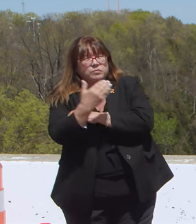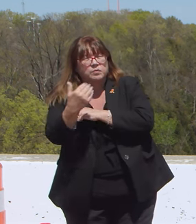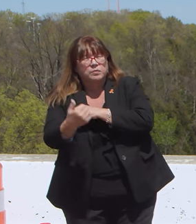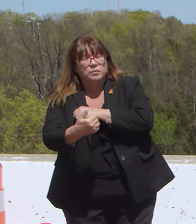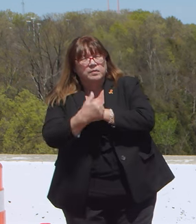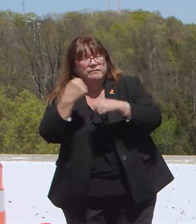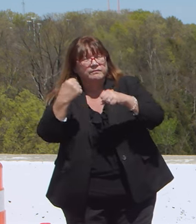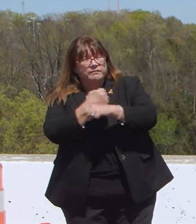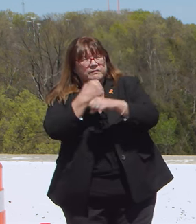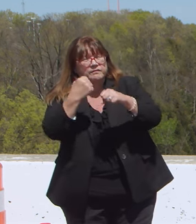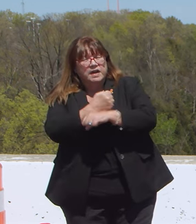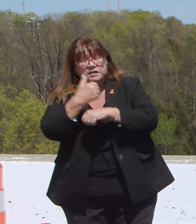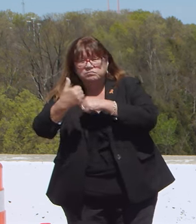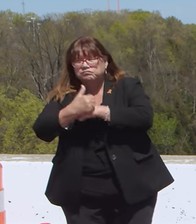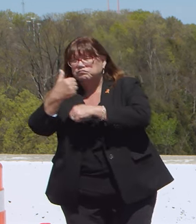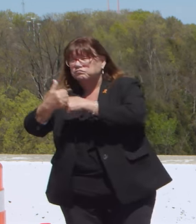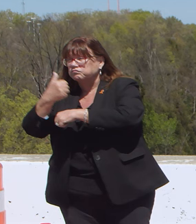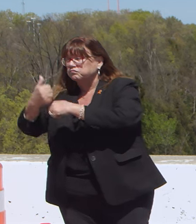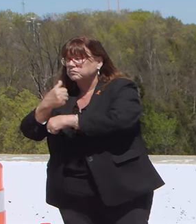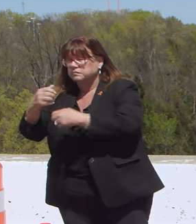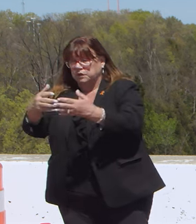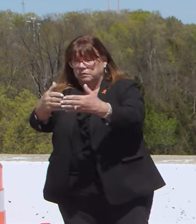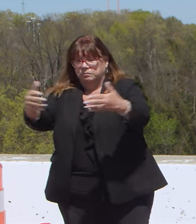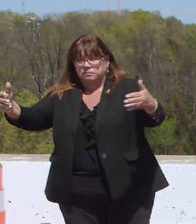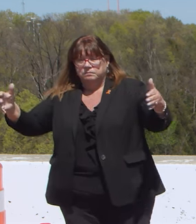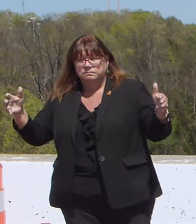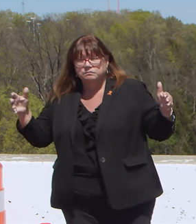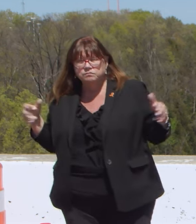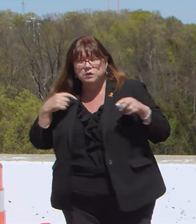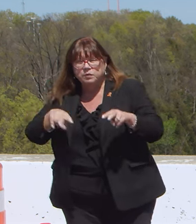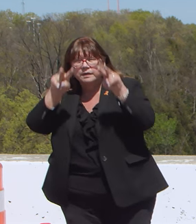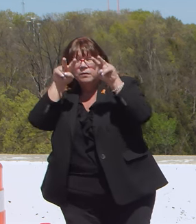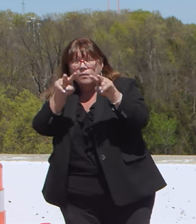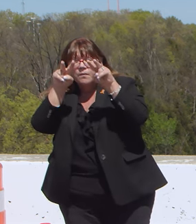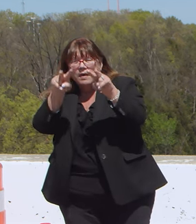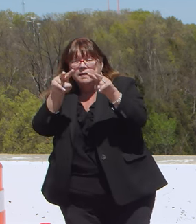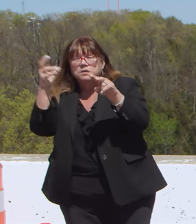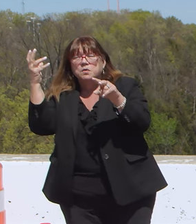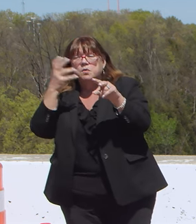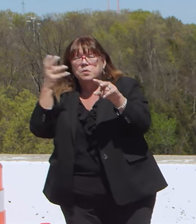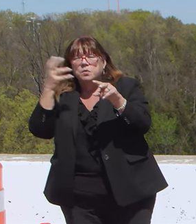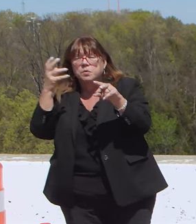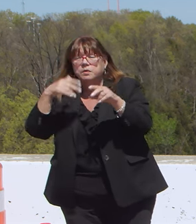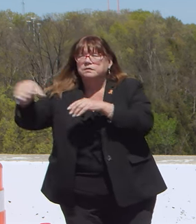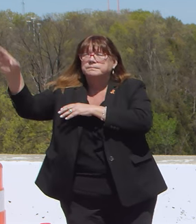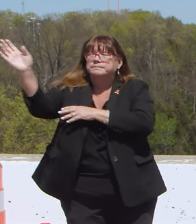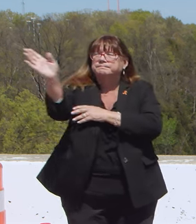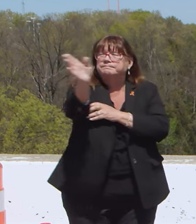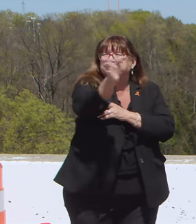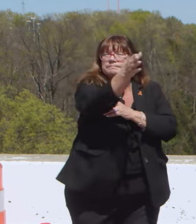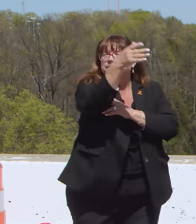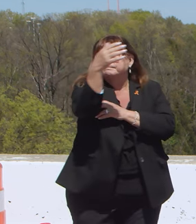perilous fight, o'er the ramparts we watched, were